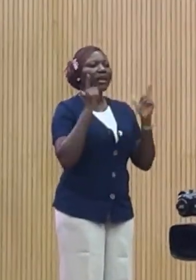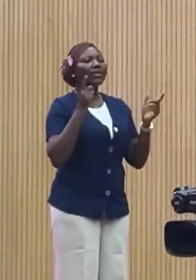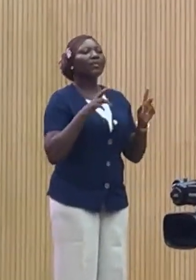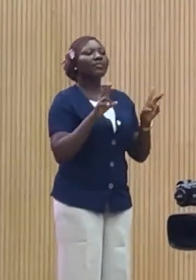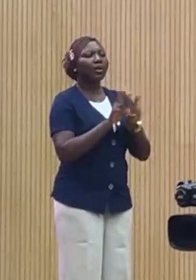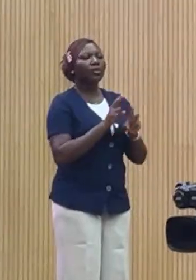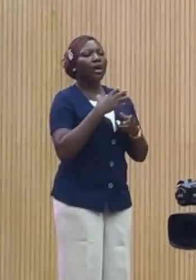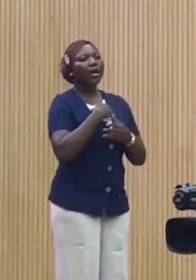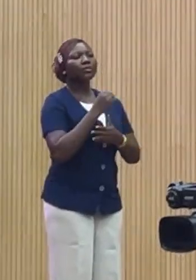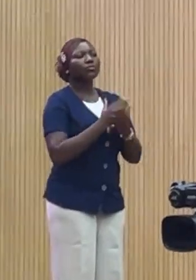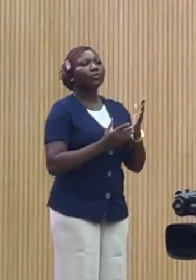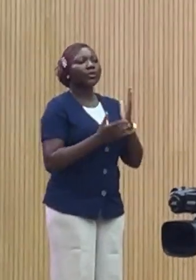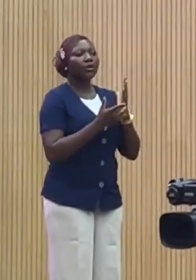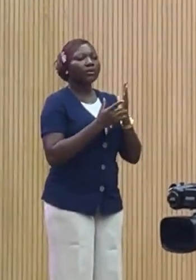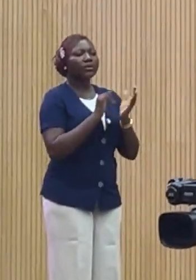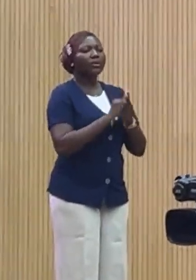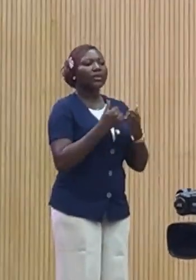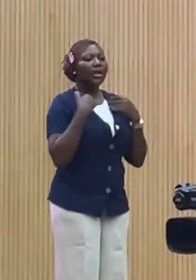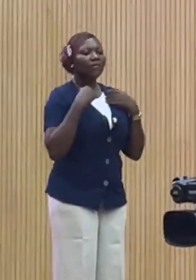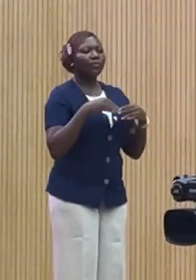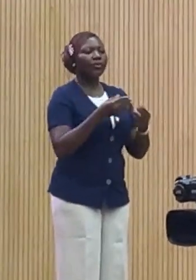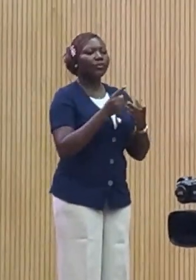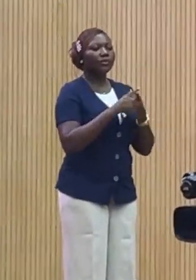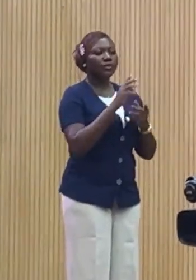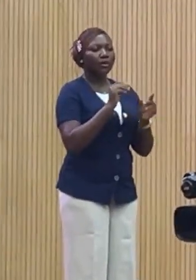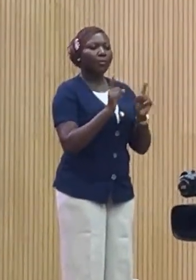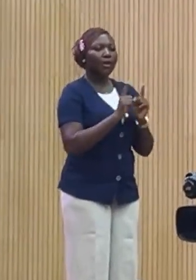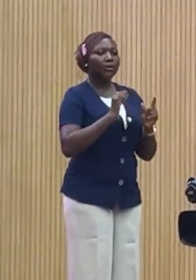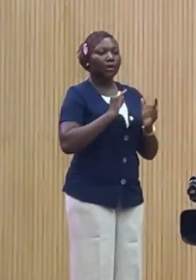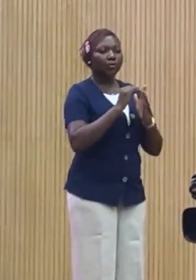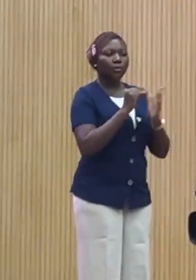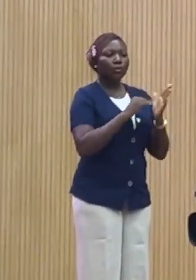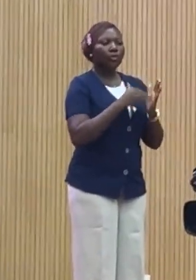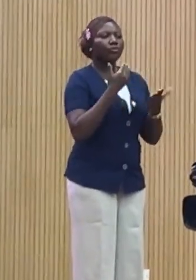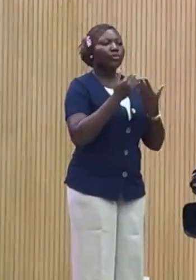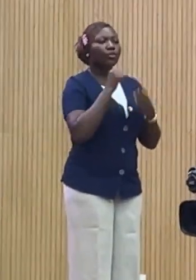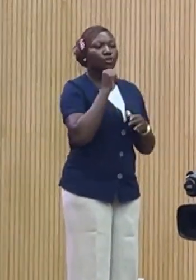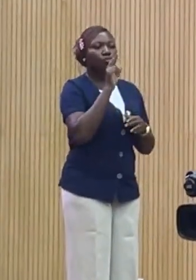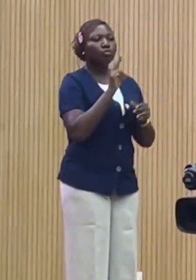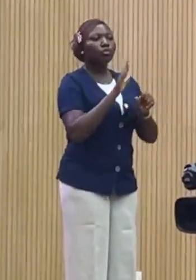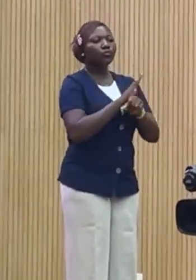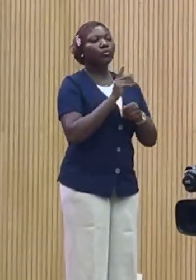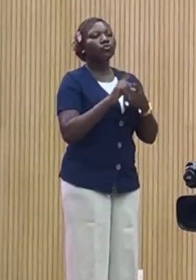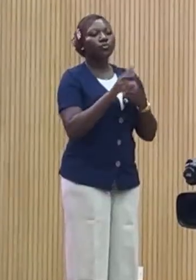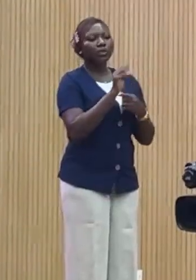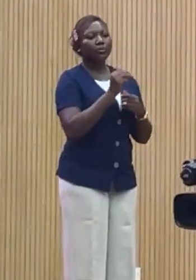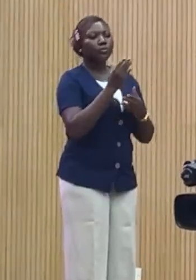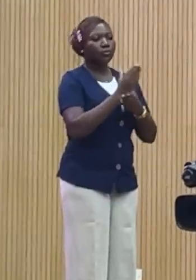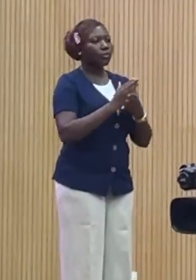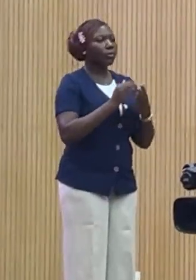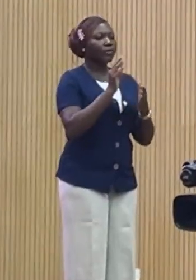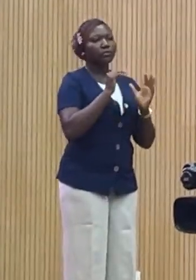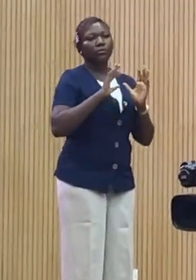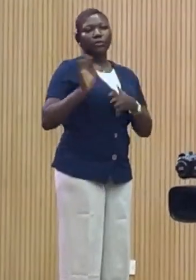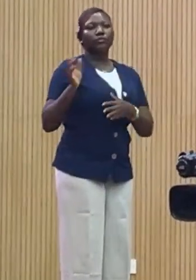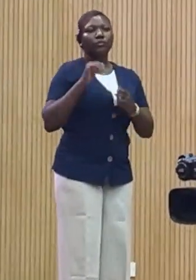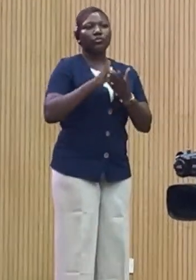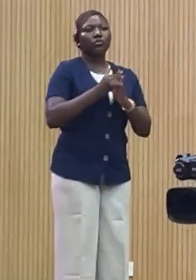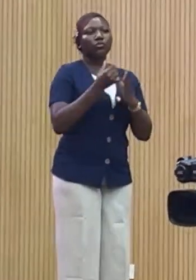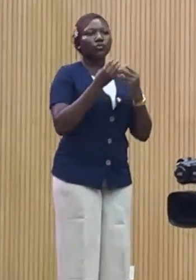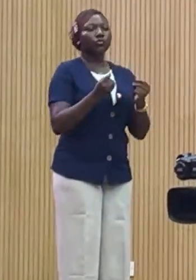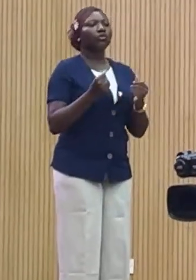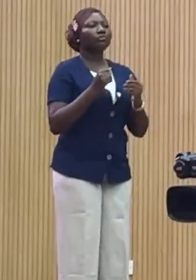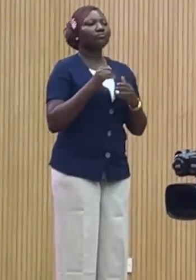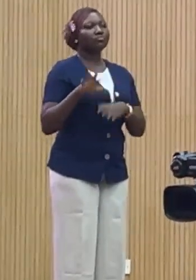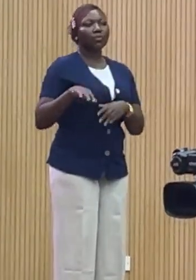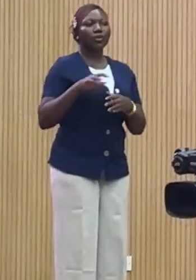being provided to them, which, as I mentioned in our interviews, also were not very useful to them, so much so that they would leave those solutions completely. So that's basically our